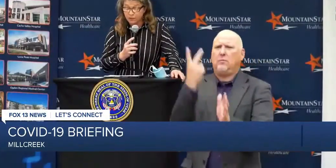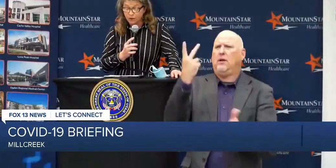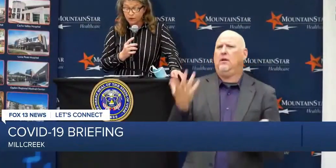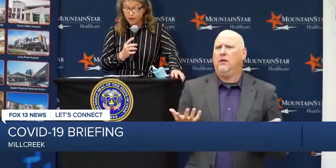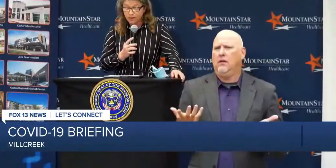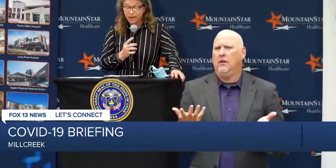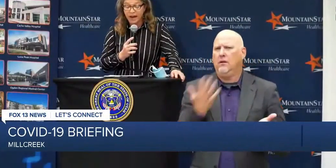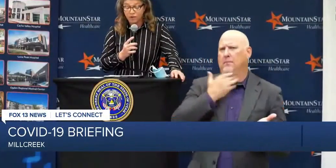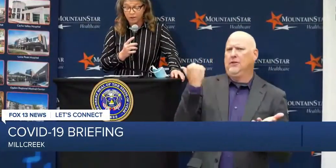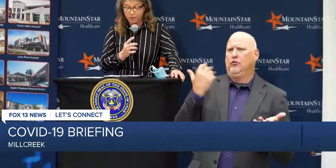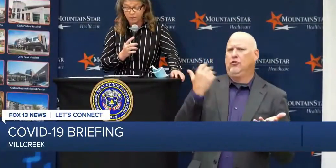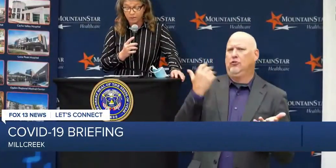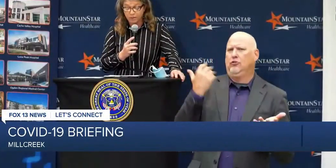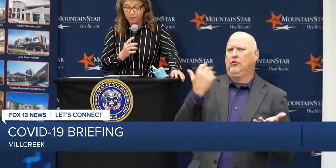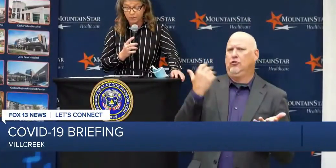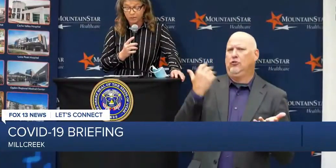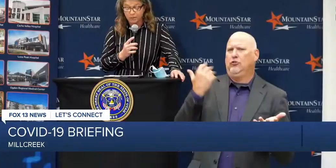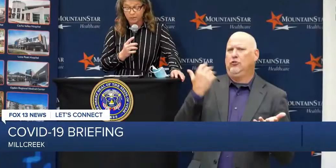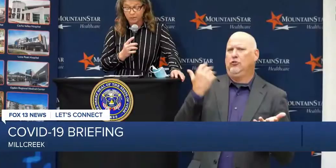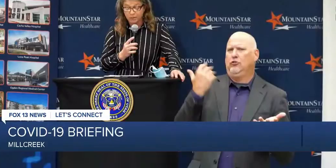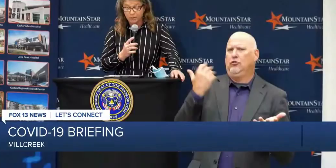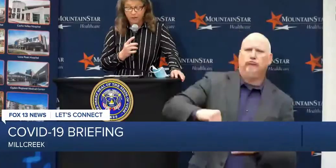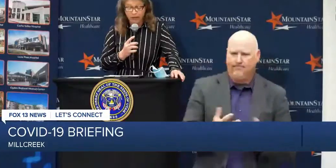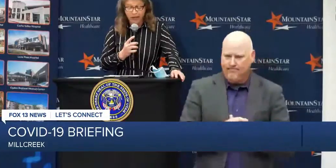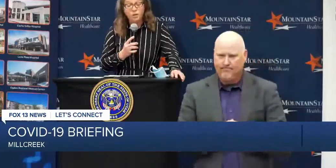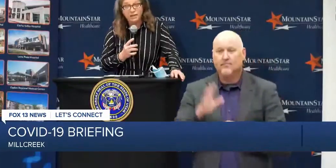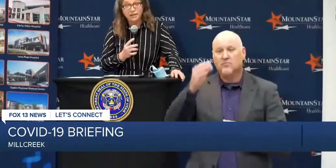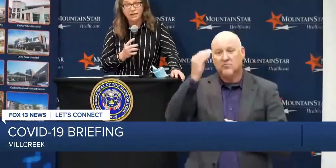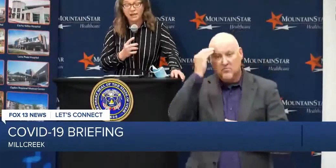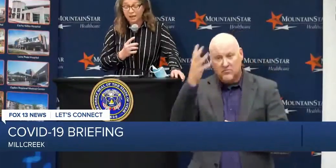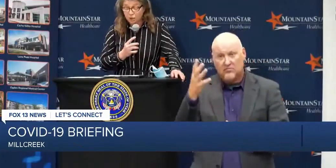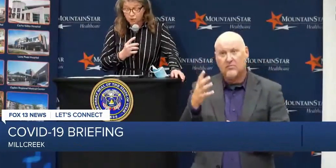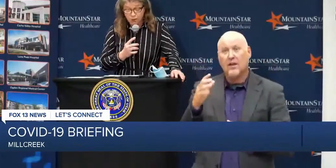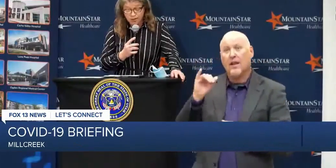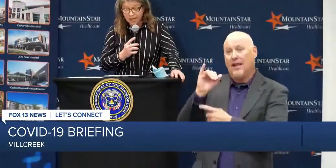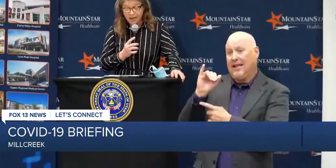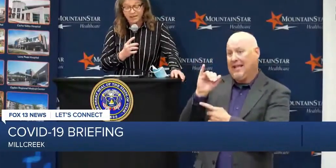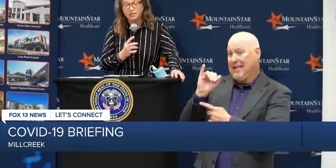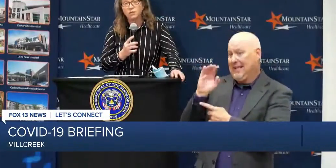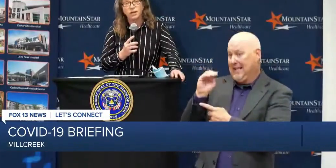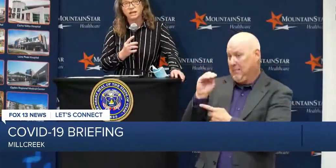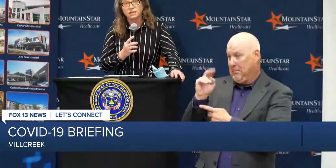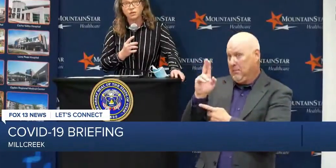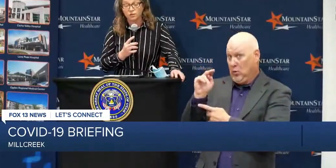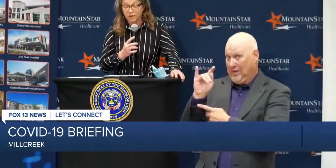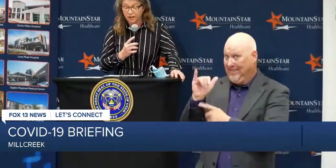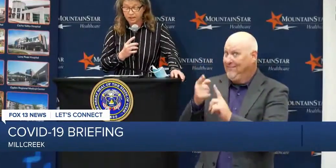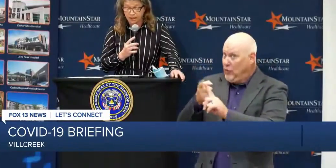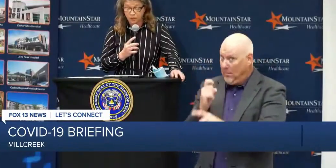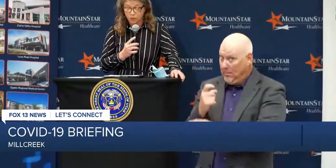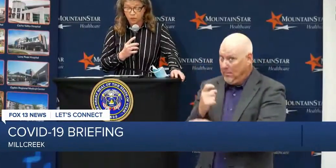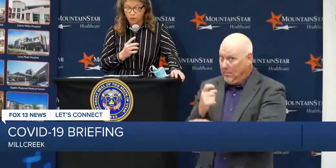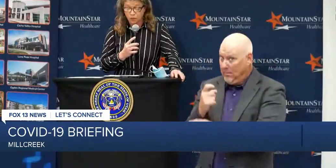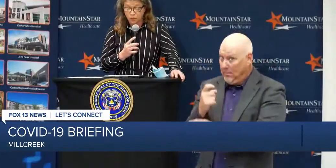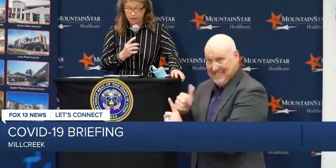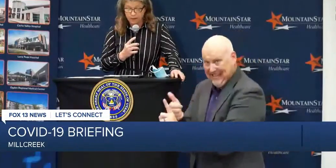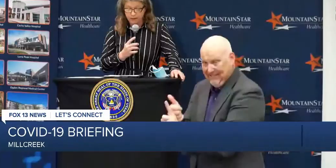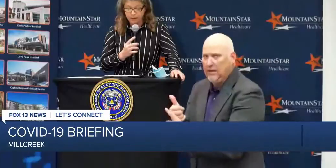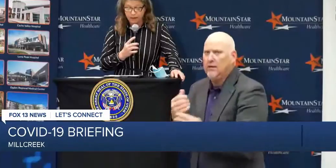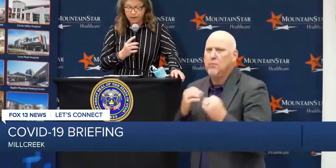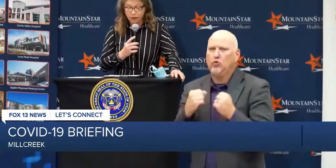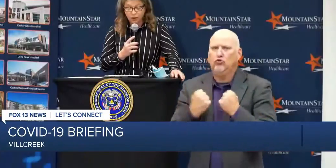also safer than natural immunity. We can't predict who's going to get a severe case of COVID-19 or